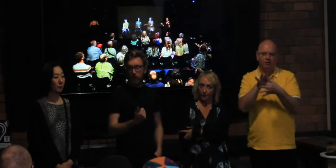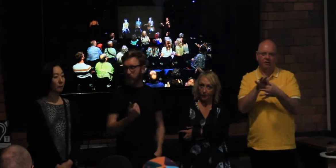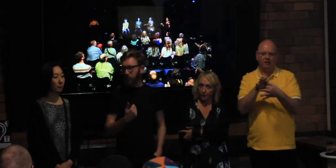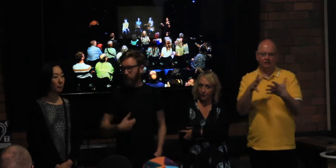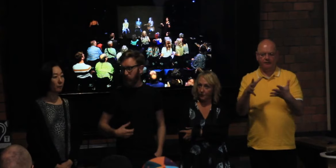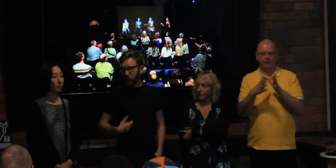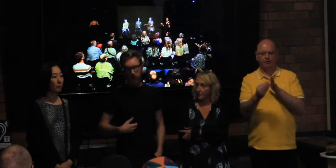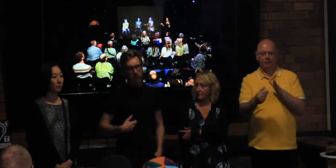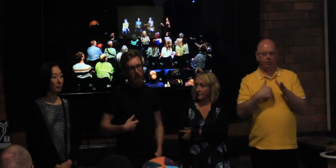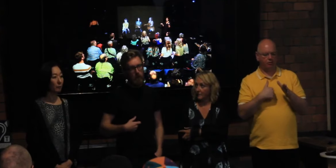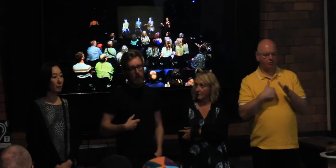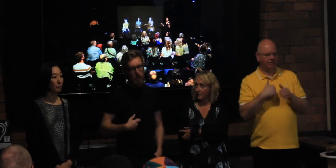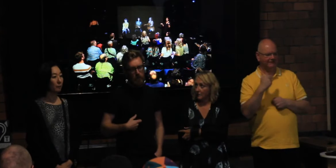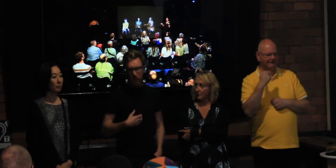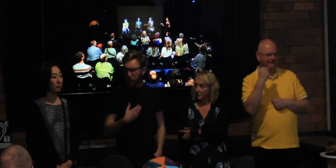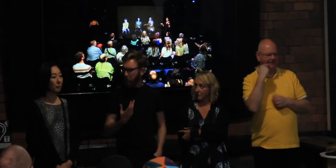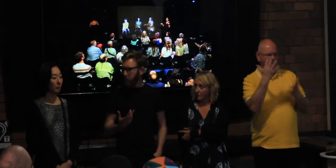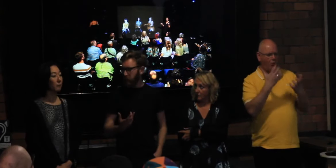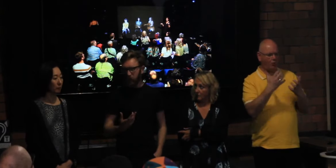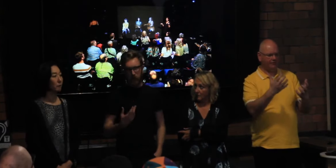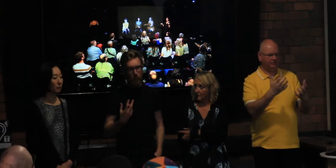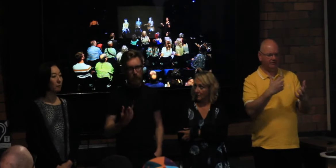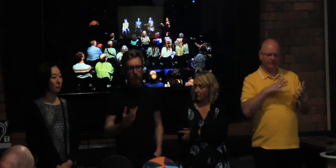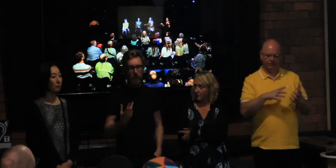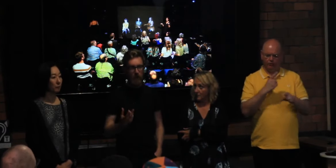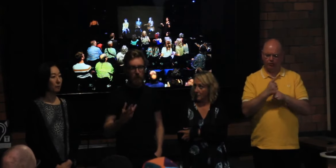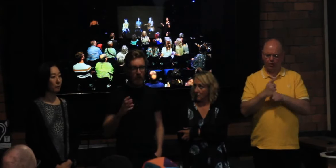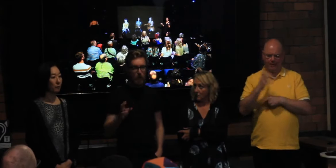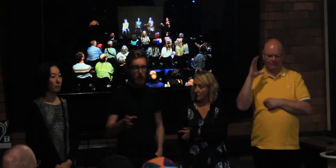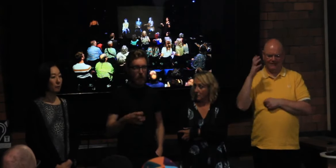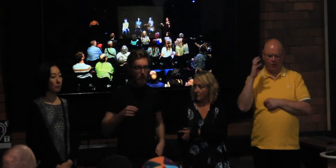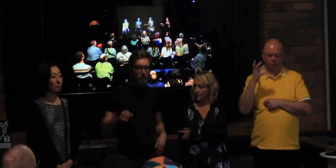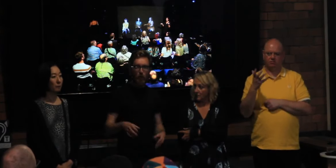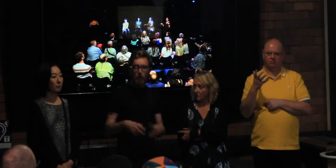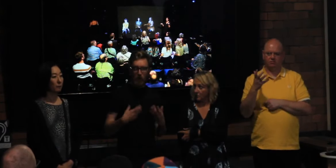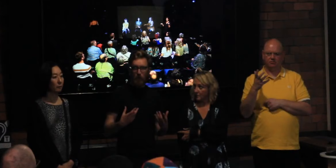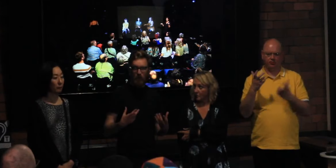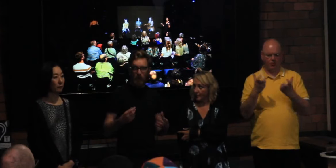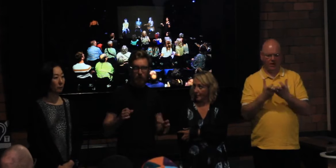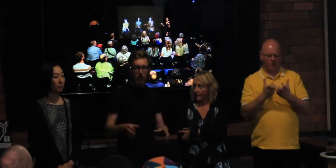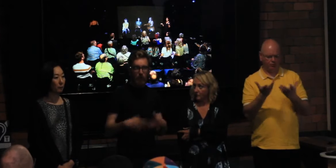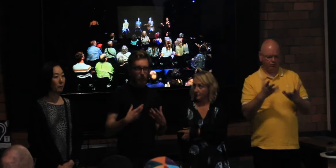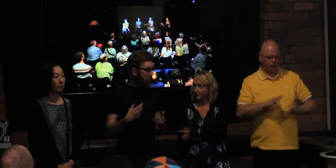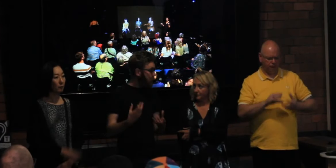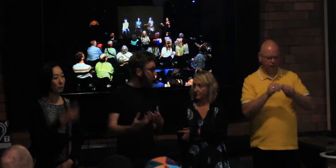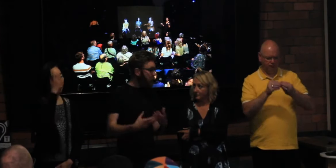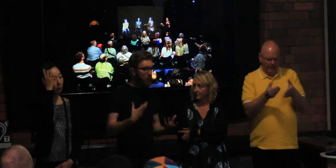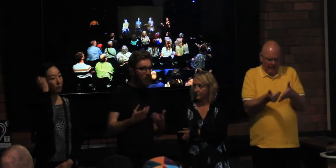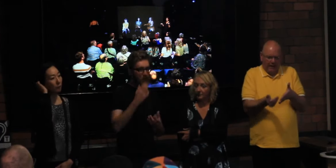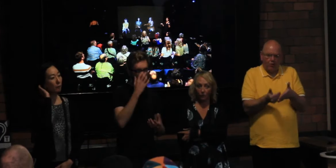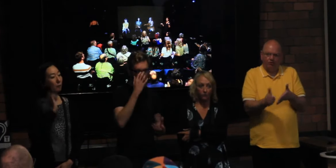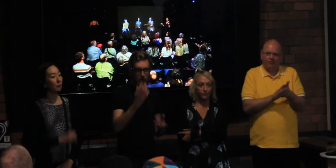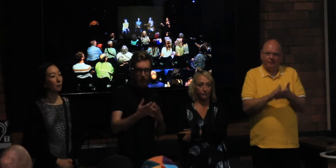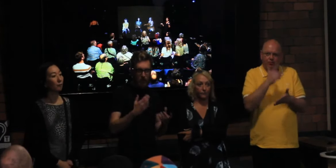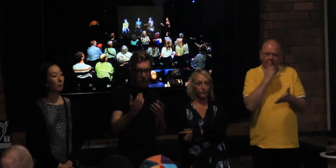sound with a deaf performer? What's the shared language? How do we evolve a language together that allows us to talk,